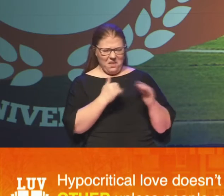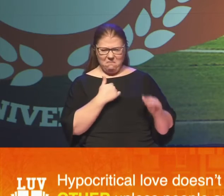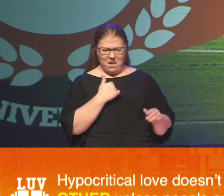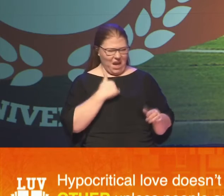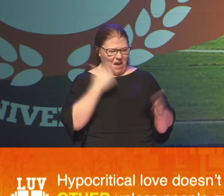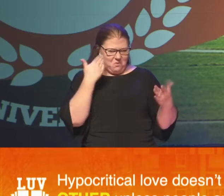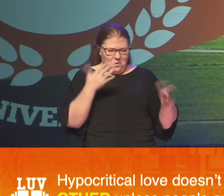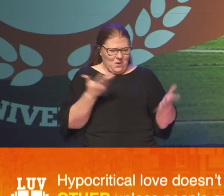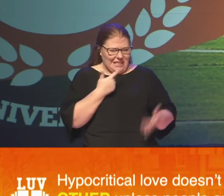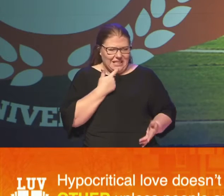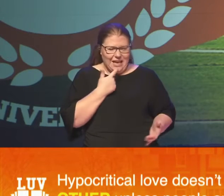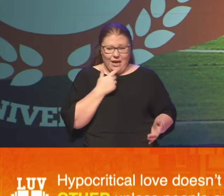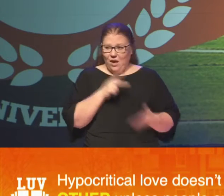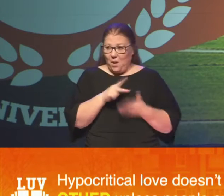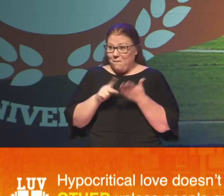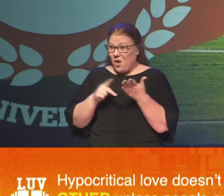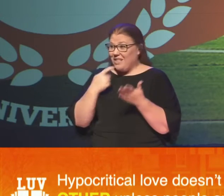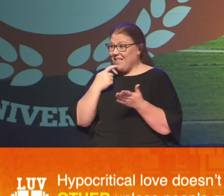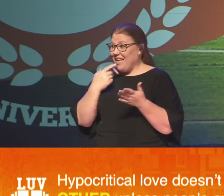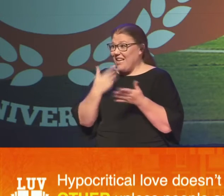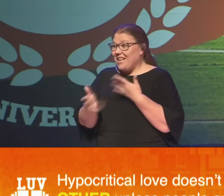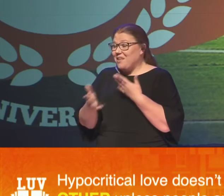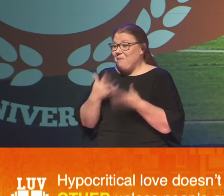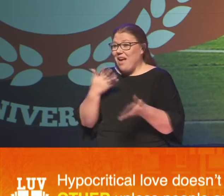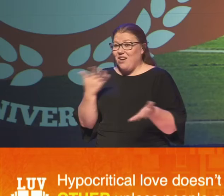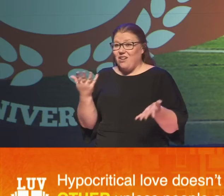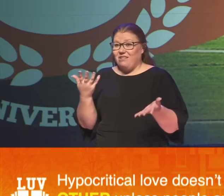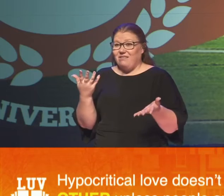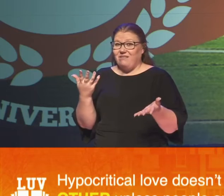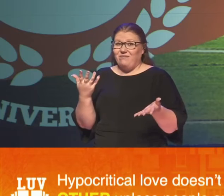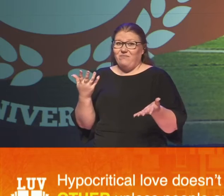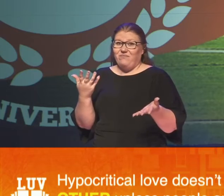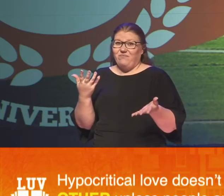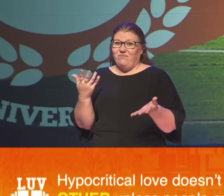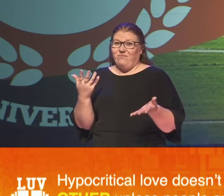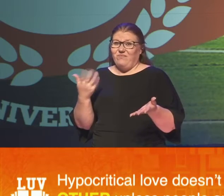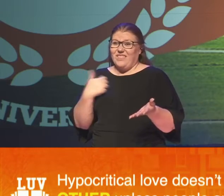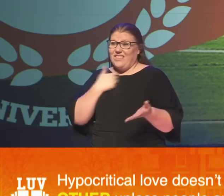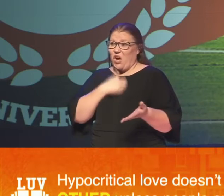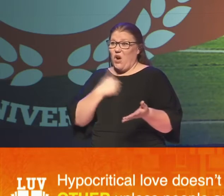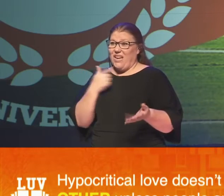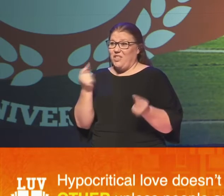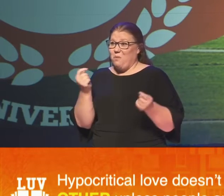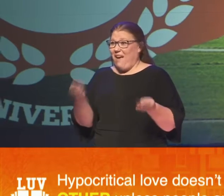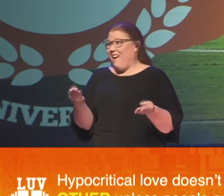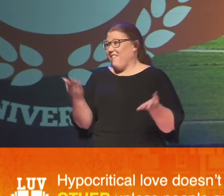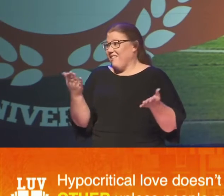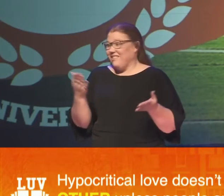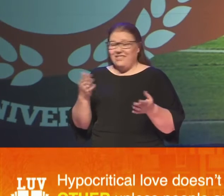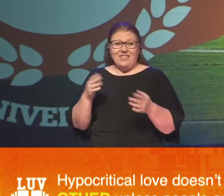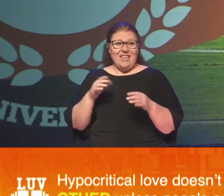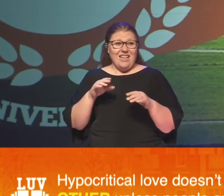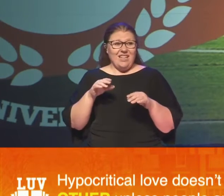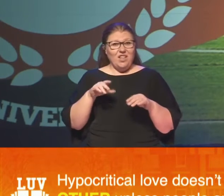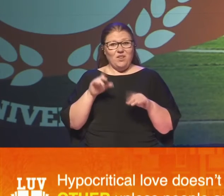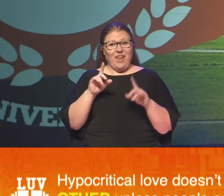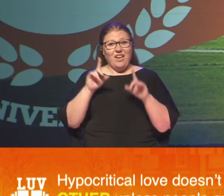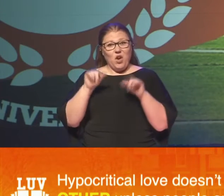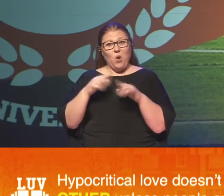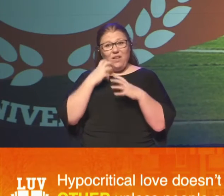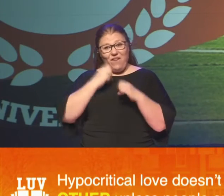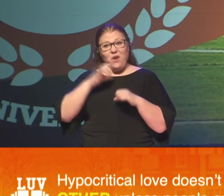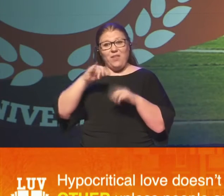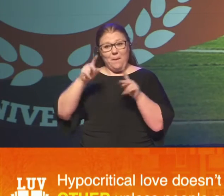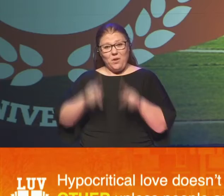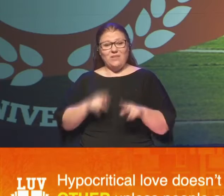say. Paul would say, well, that doesn't matter. Tough cookies. It's on you to go value that person. And